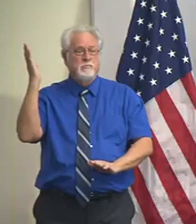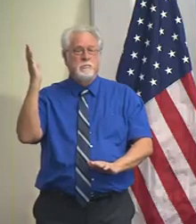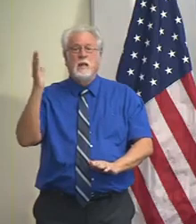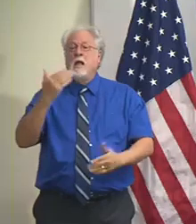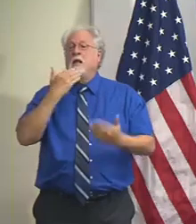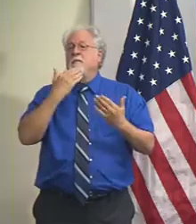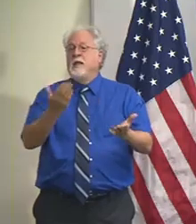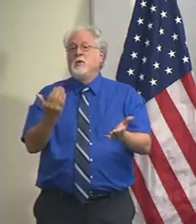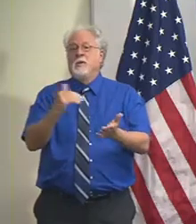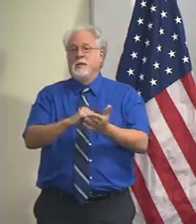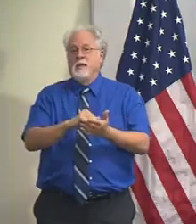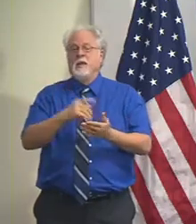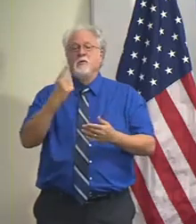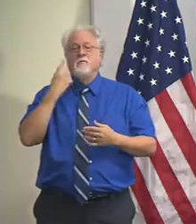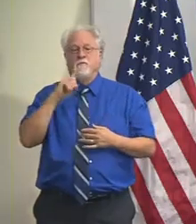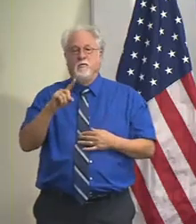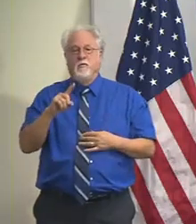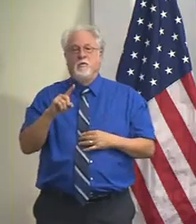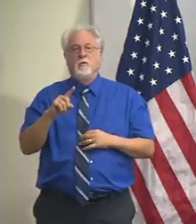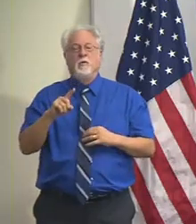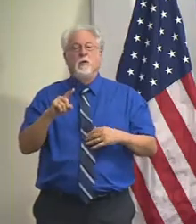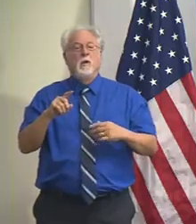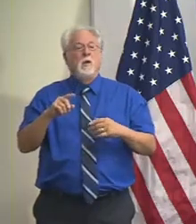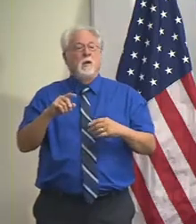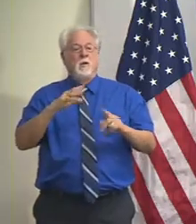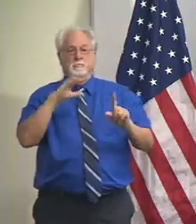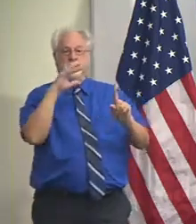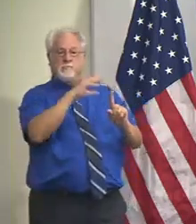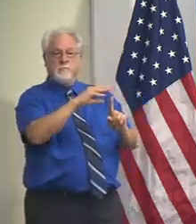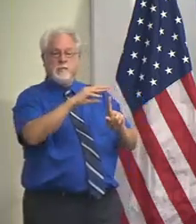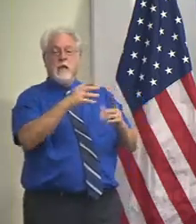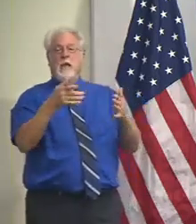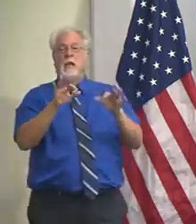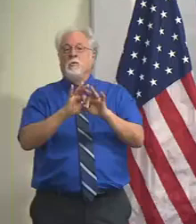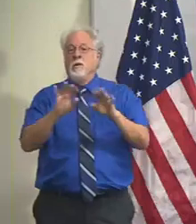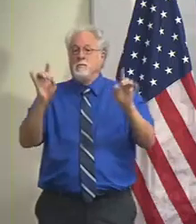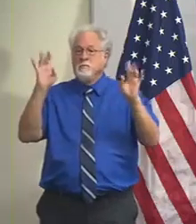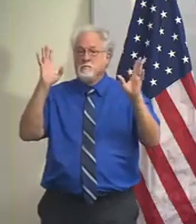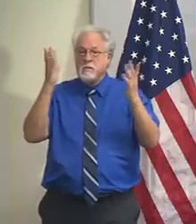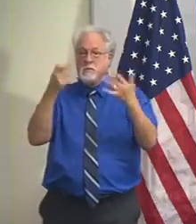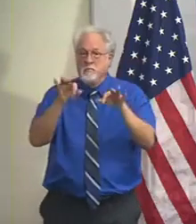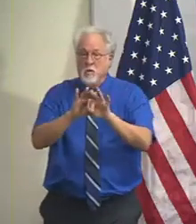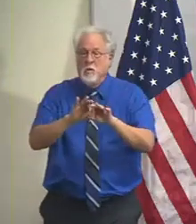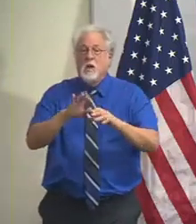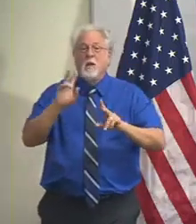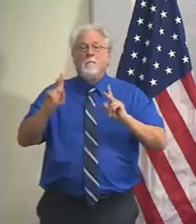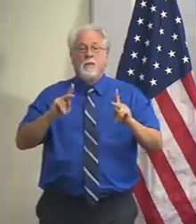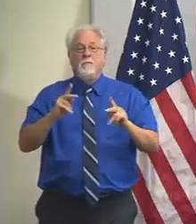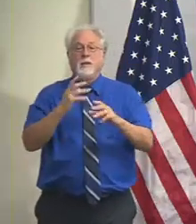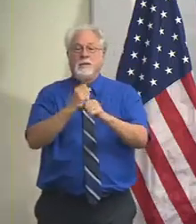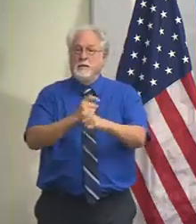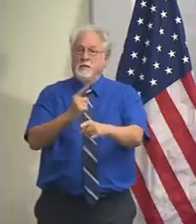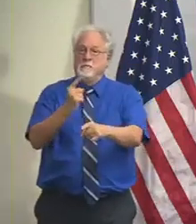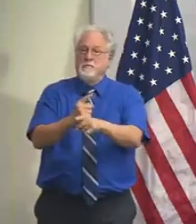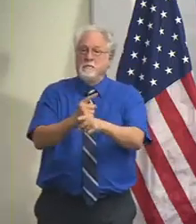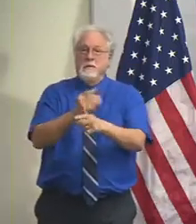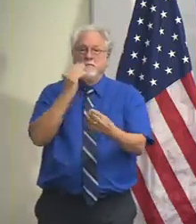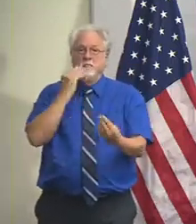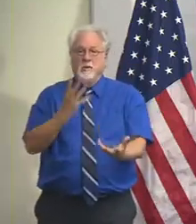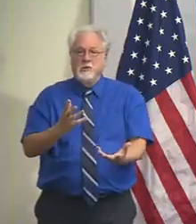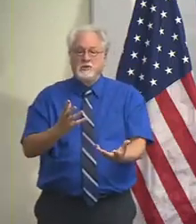Look, I want to thank you all again for continuing to cover this. It is incredibly important that individuals get accurate